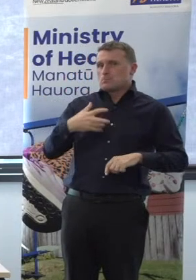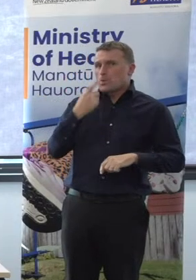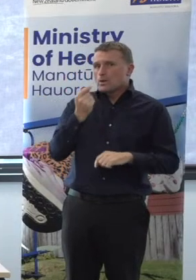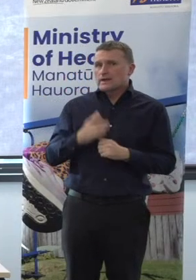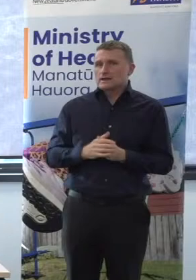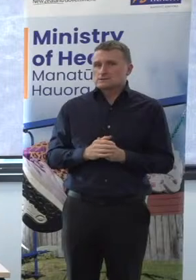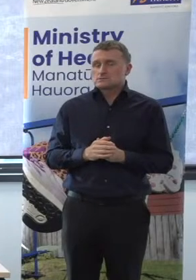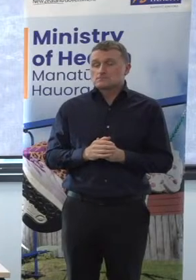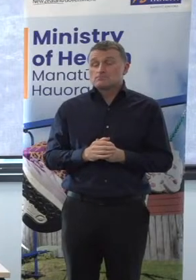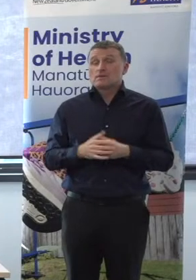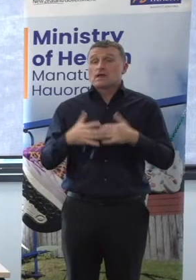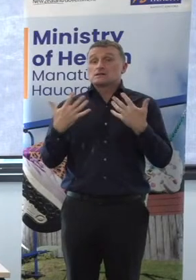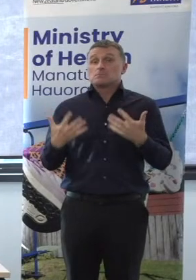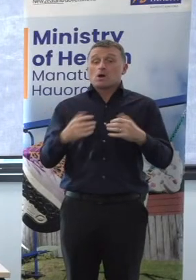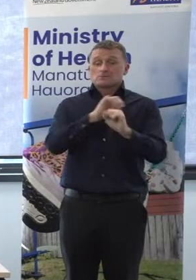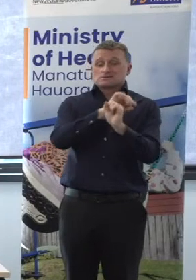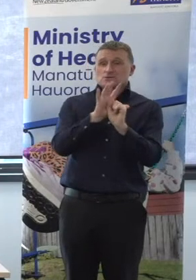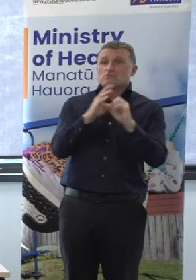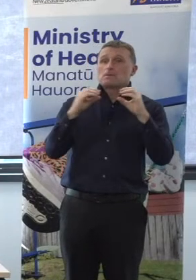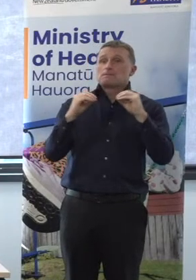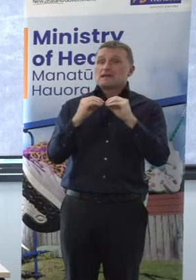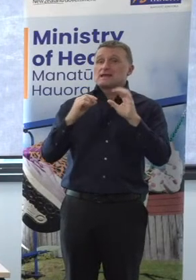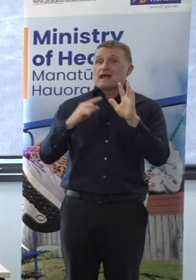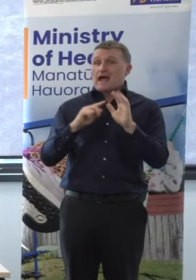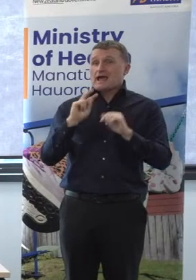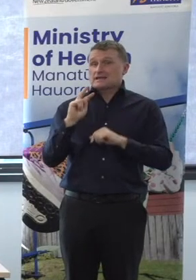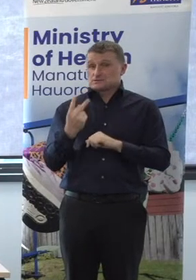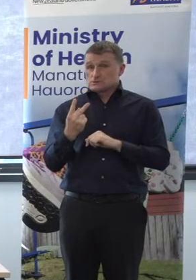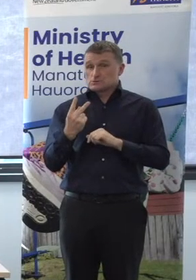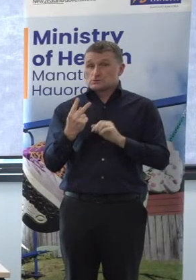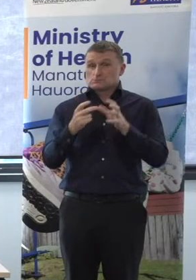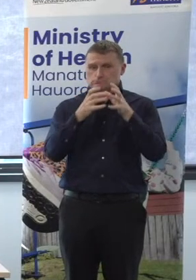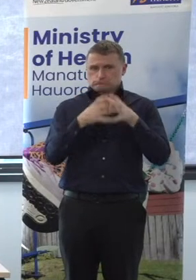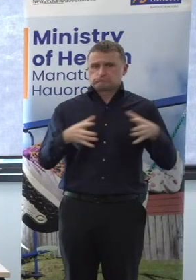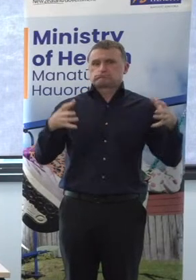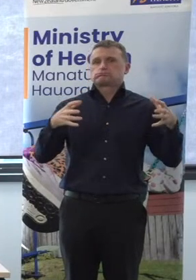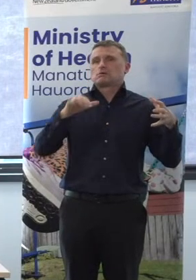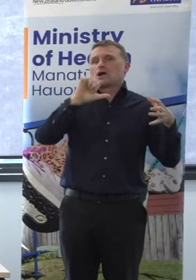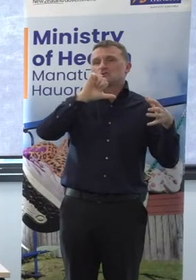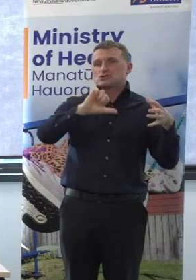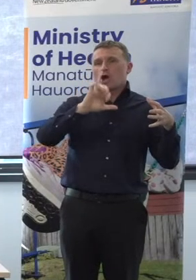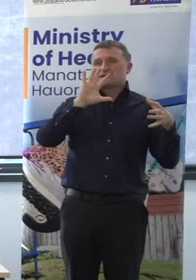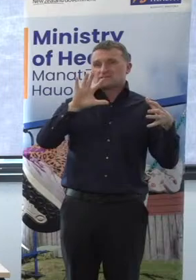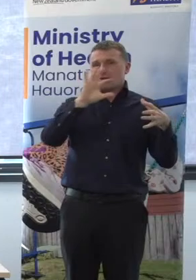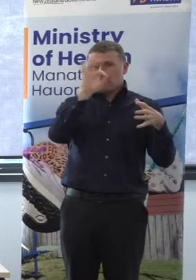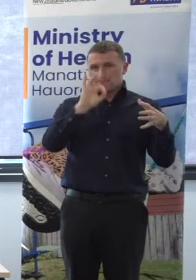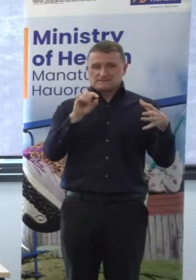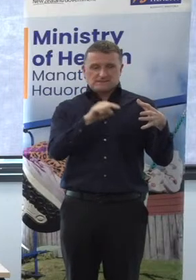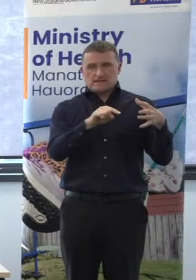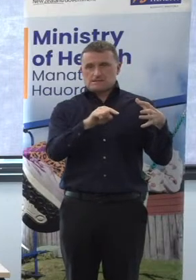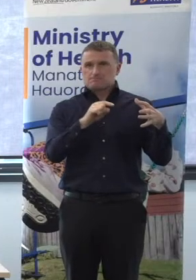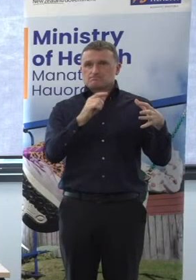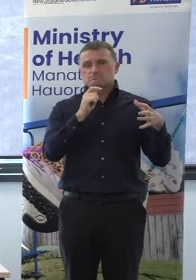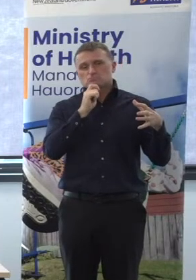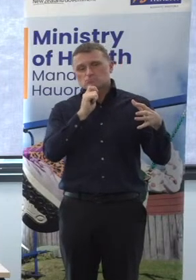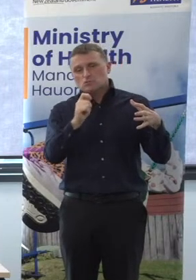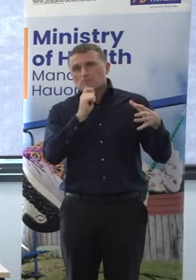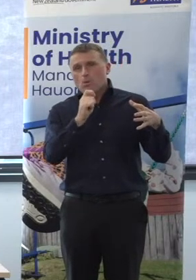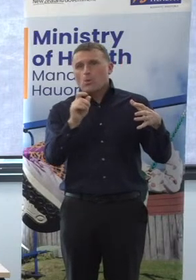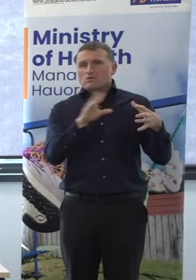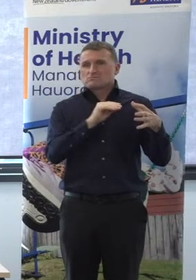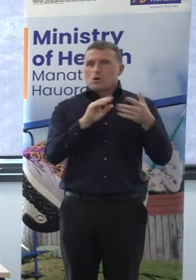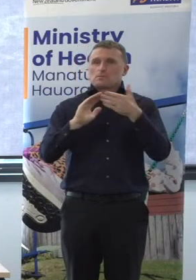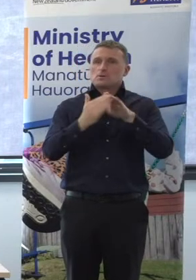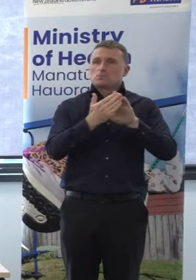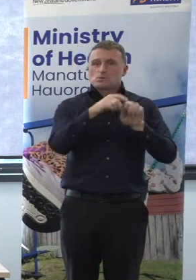Currently, the BA2 variant is responsible for over 95% of the reported community cases in New Zealand, with